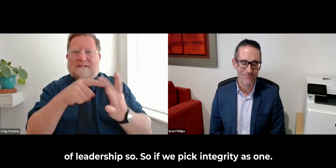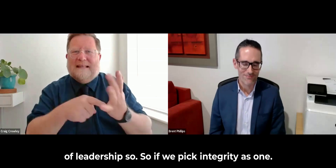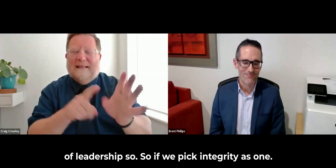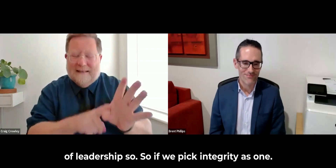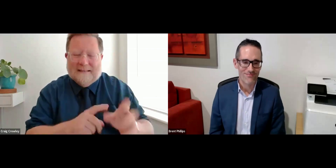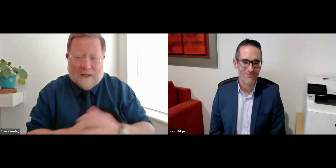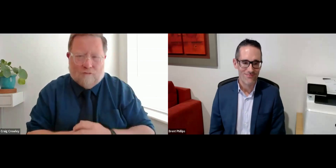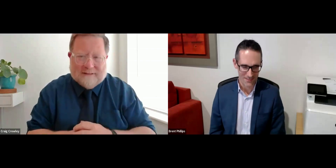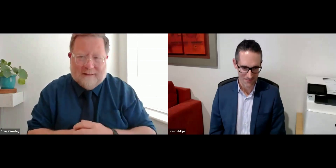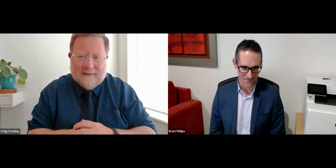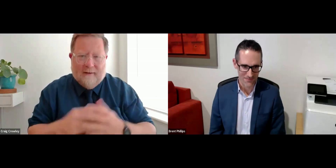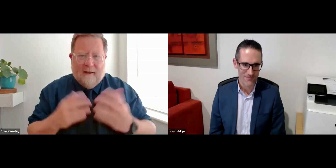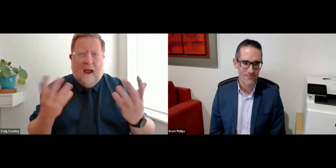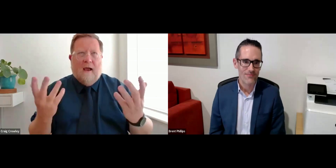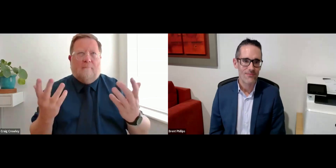one,